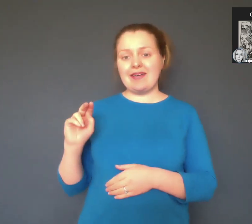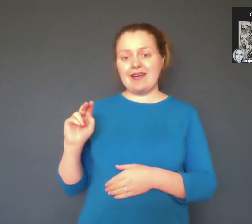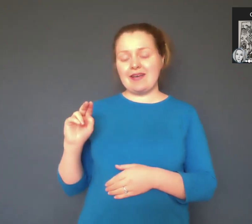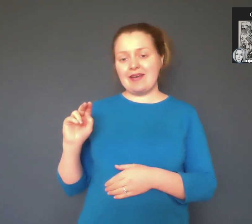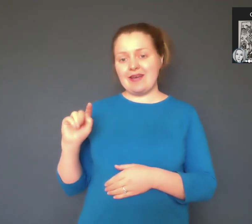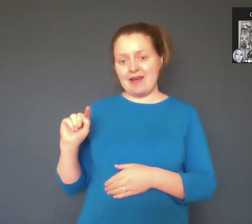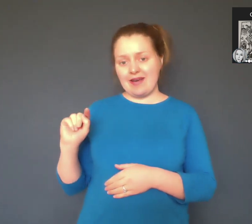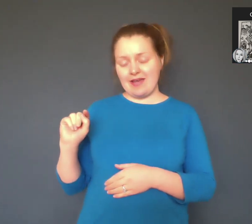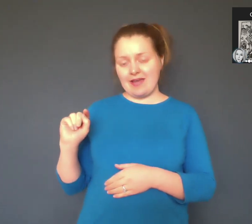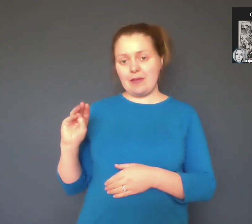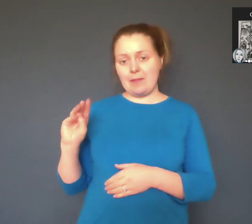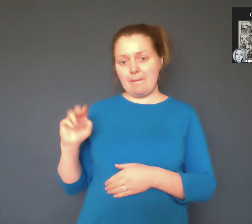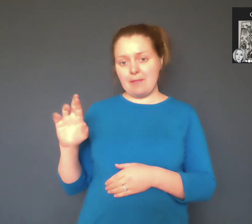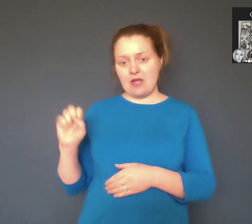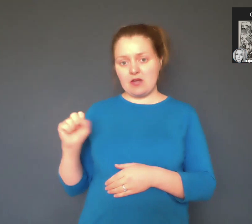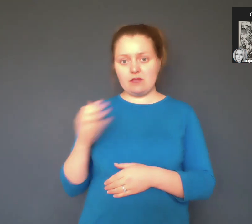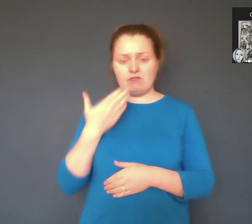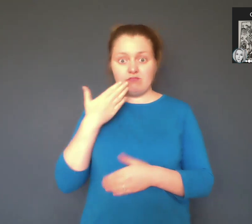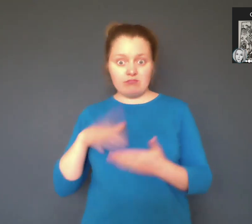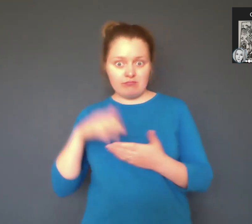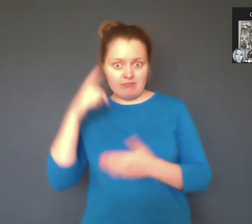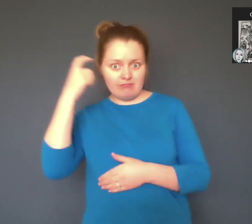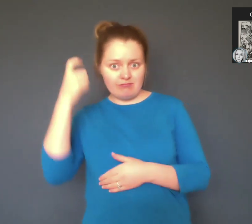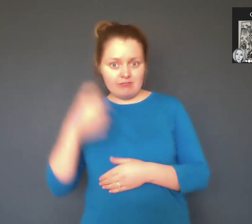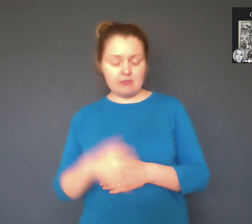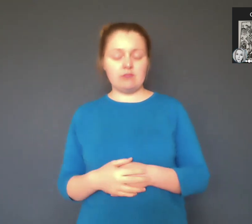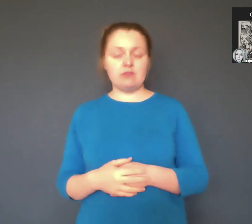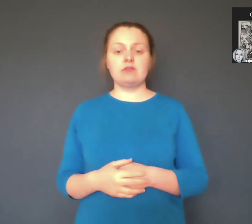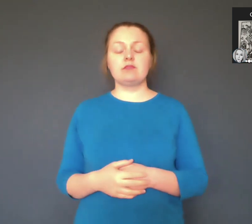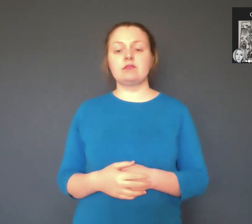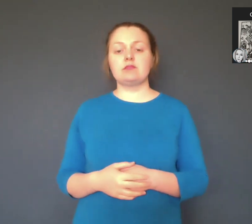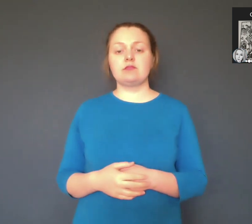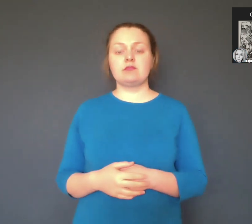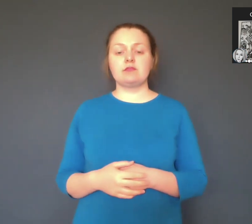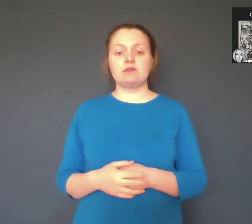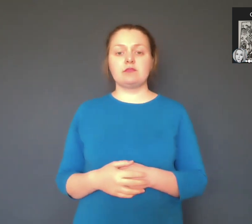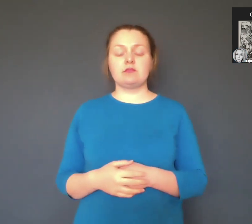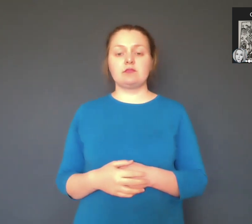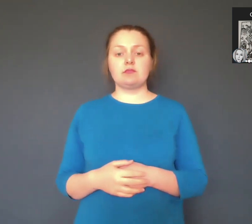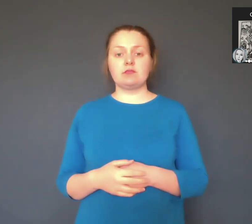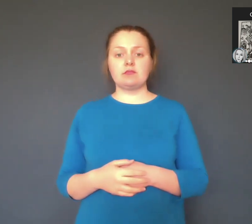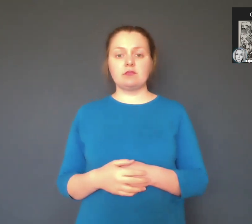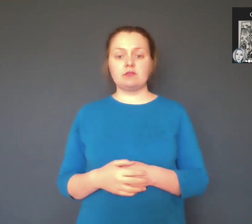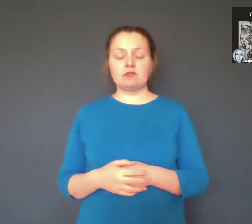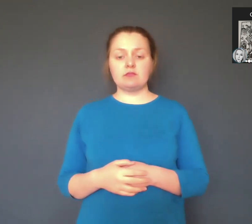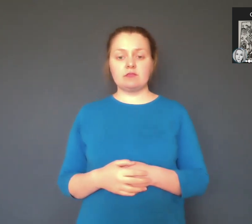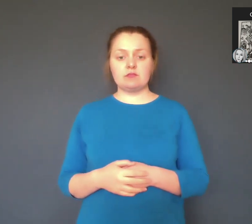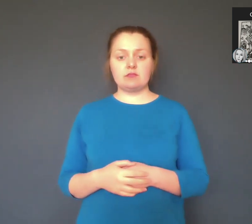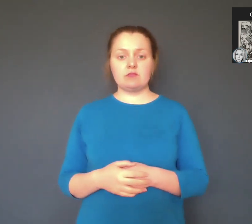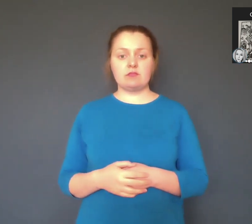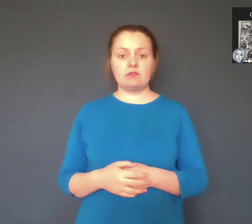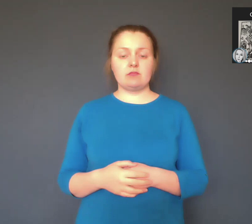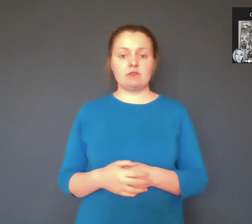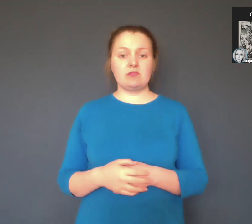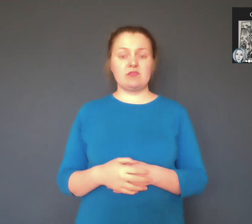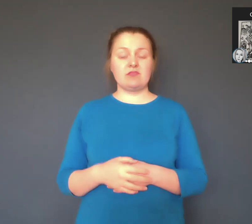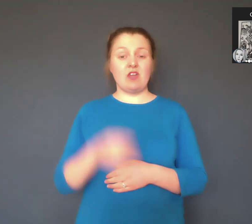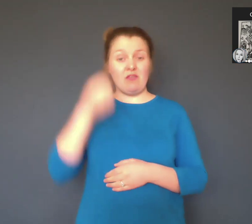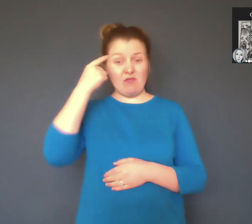tale to tell than he expected it to be. Though some of the details were clear in his head, Rictus's